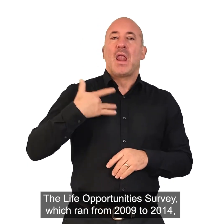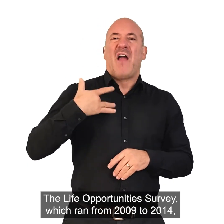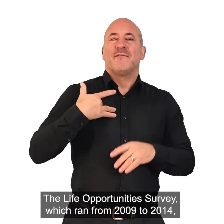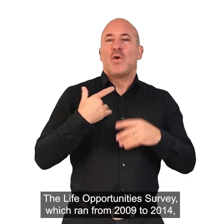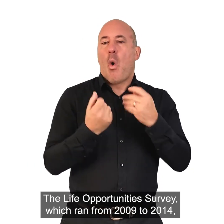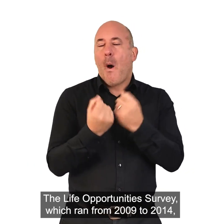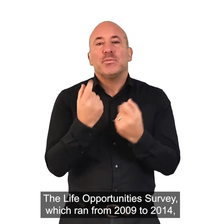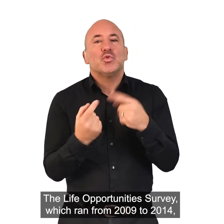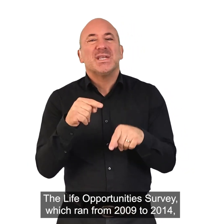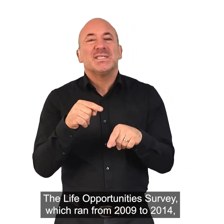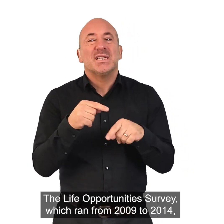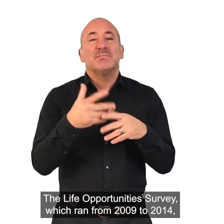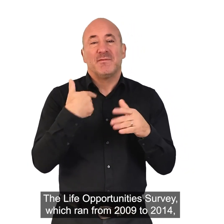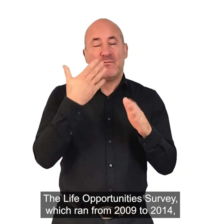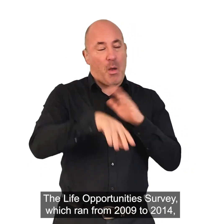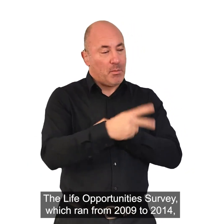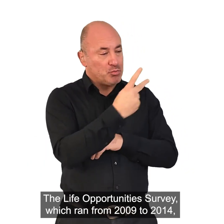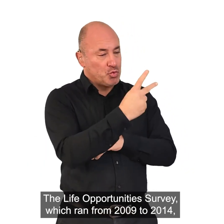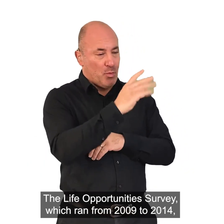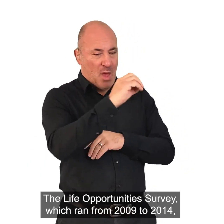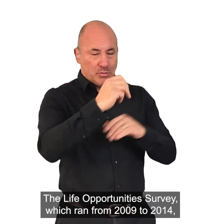from 2009 to 2014,